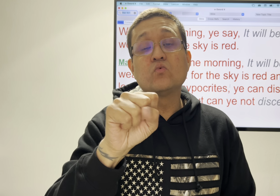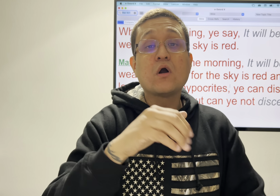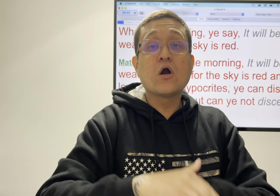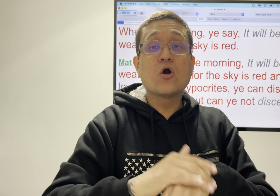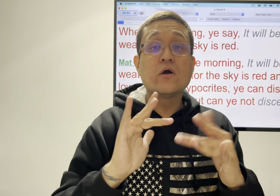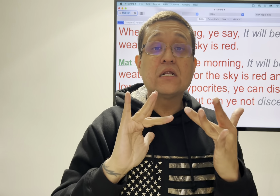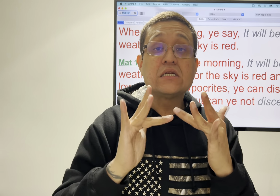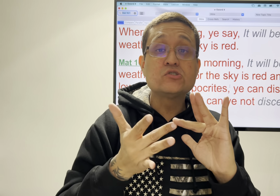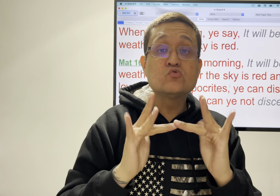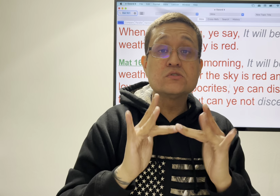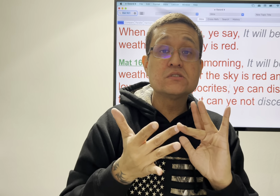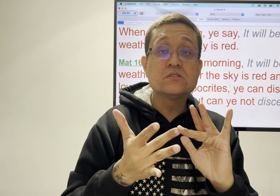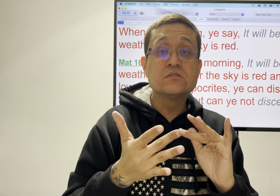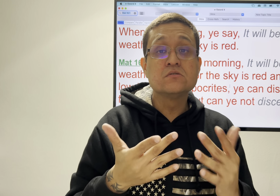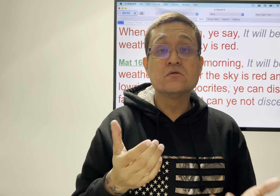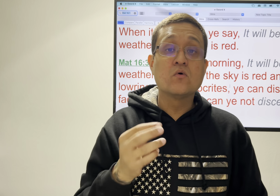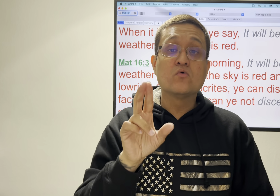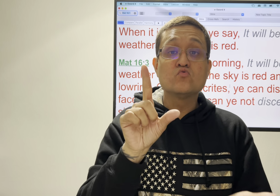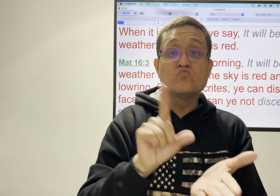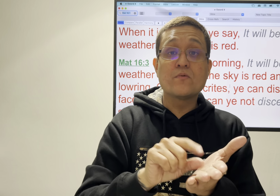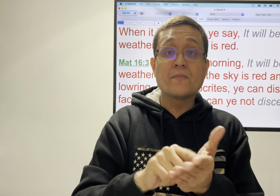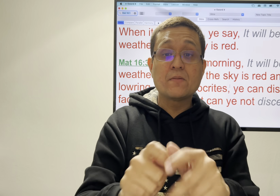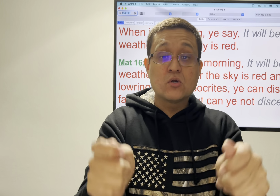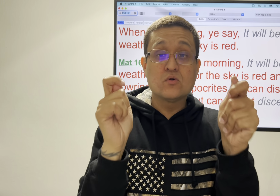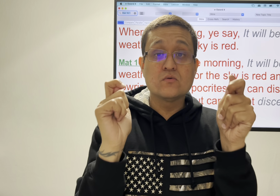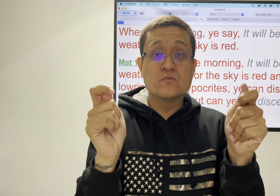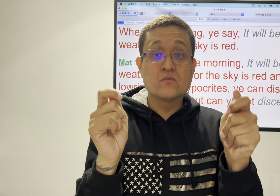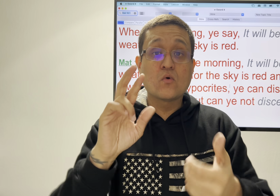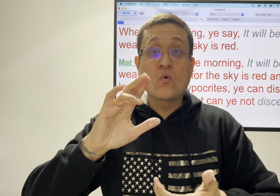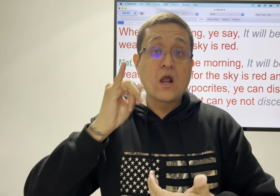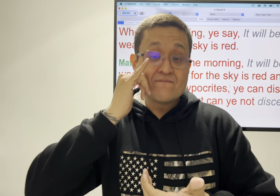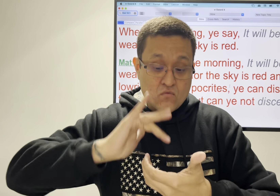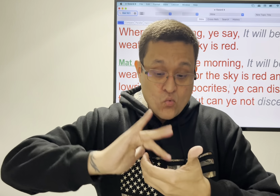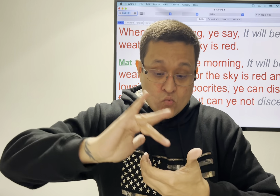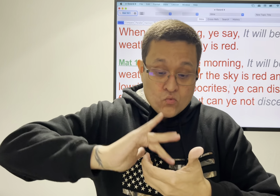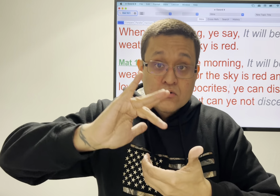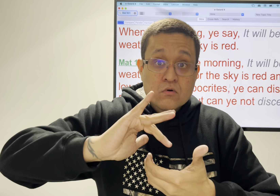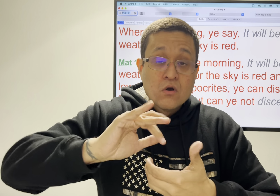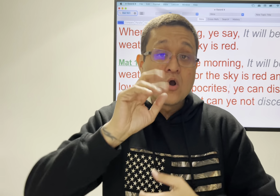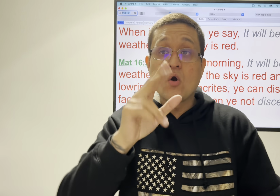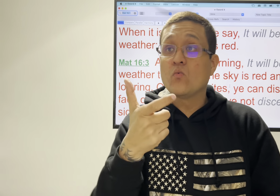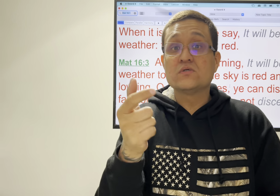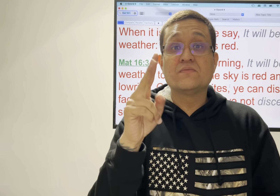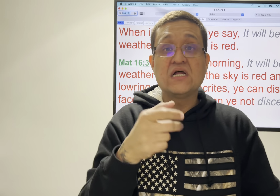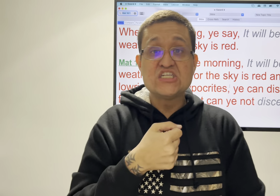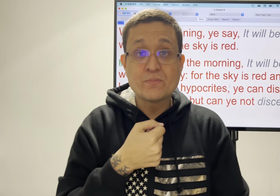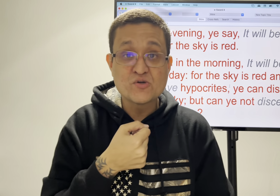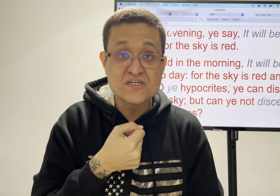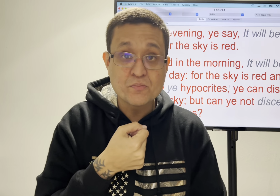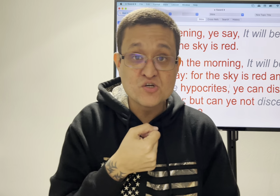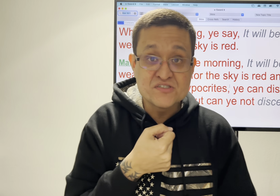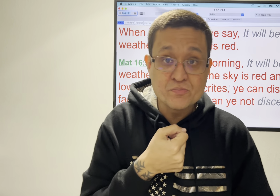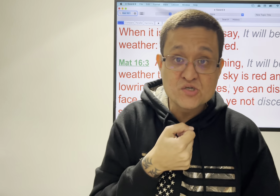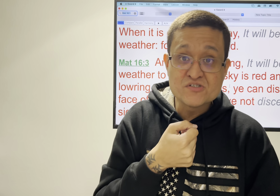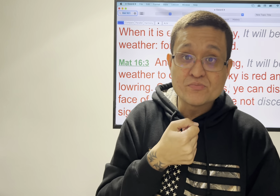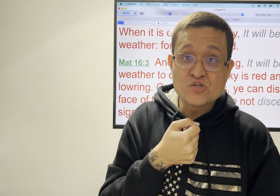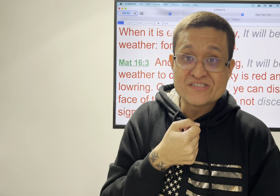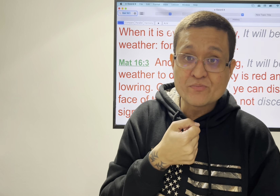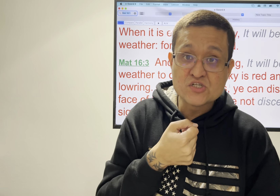Back then there was no news online or newspaper or on your phone or to watch the news on